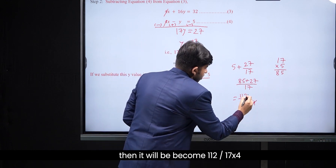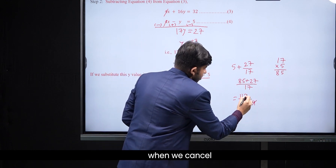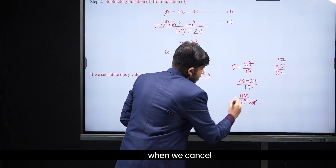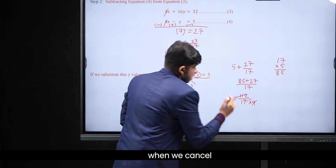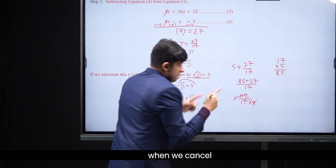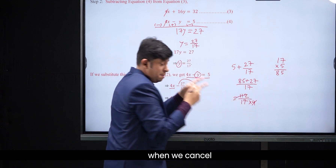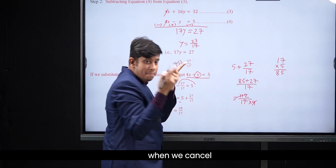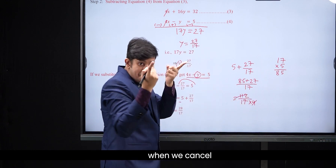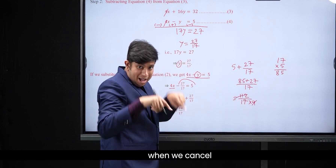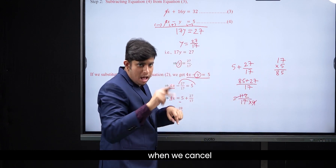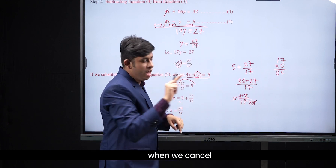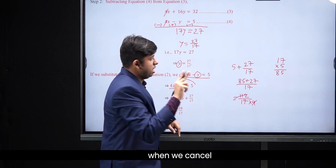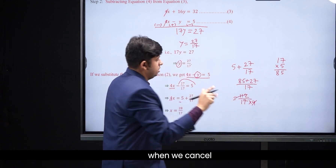When we cancel,